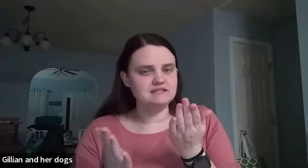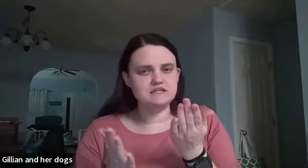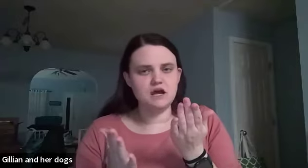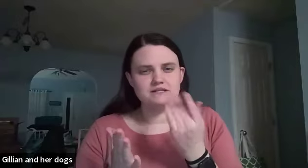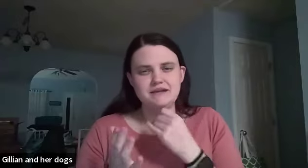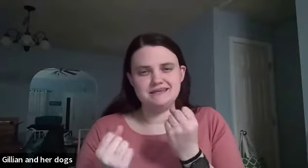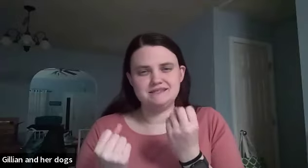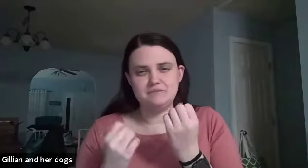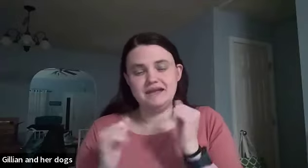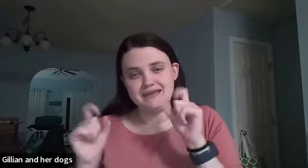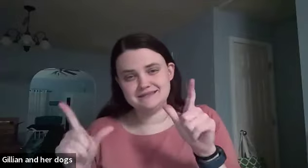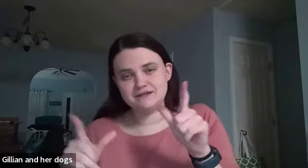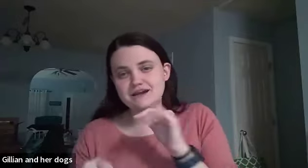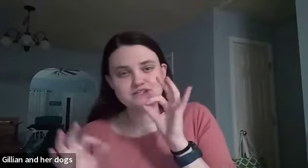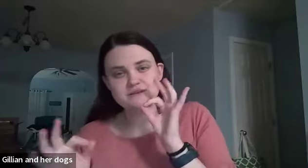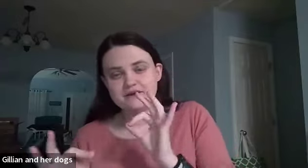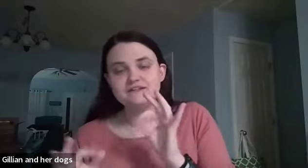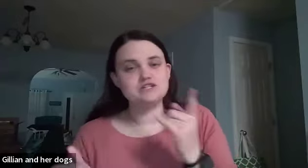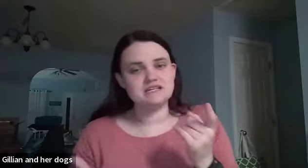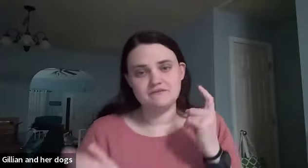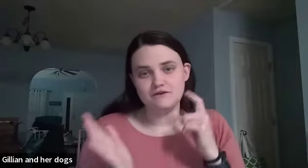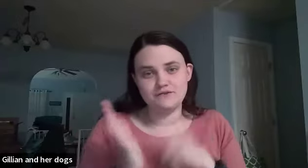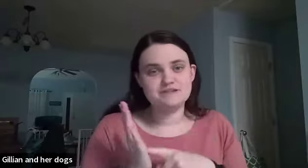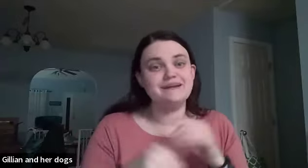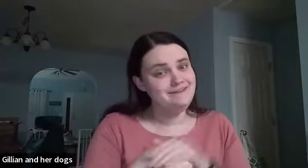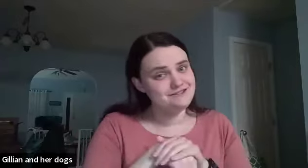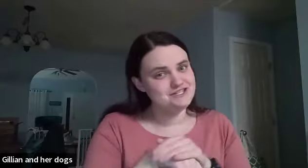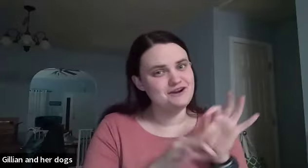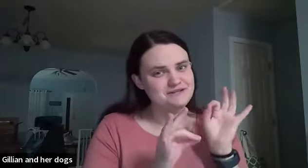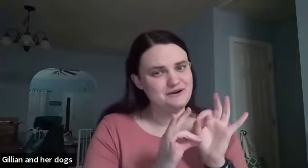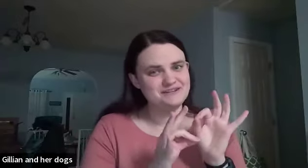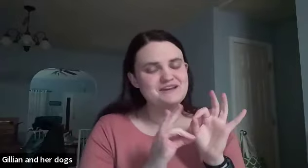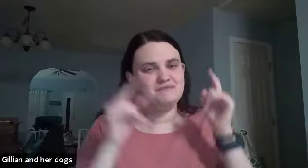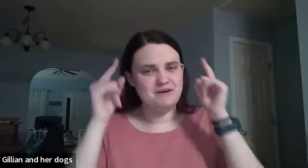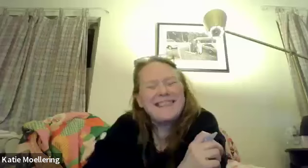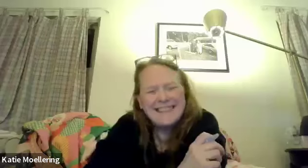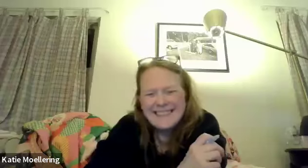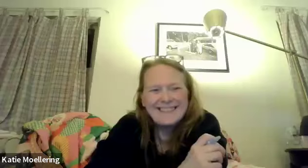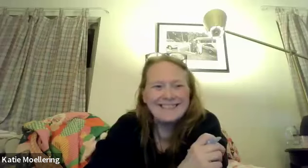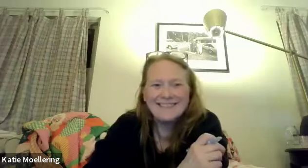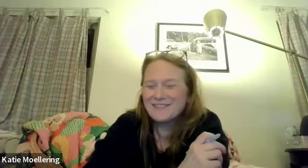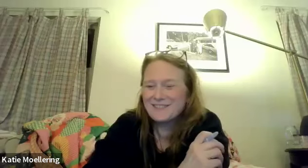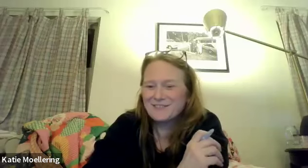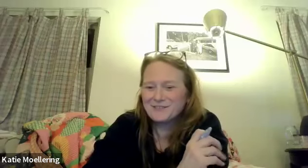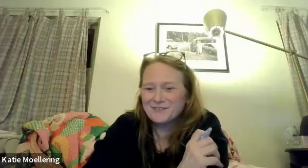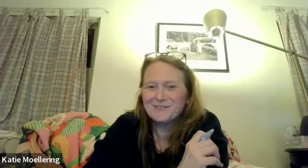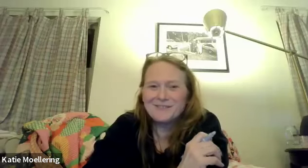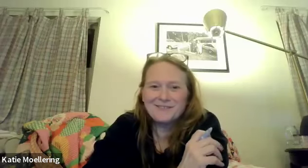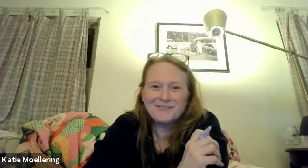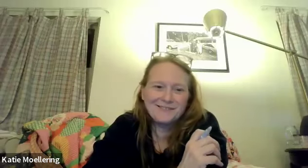it's not always my ASL. My ASL is not always going to be perfect. Just like if y'all have noticed, my English is not always perfect. My brain is trying to do two different languages at once. And sometimes they